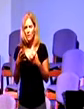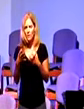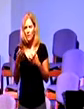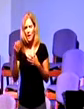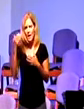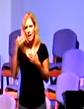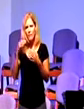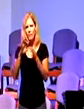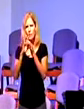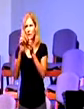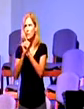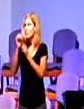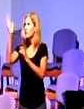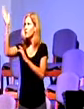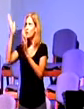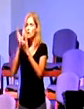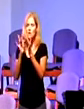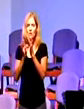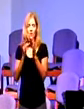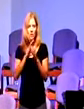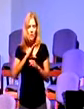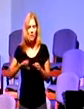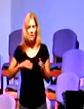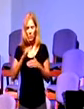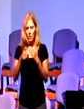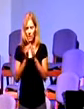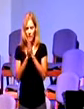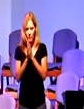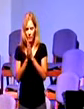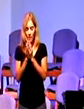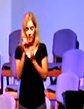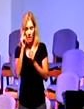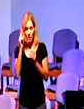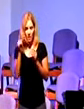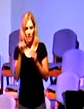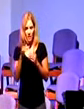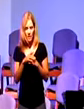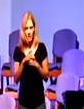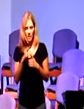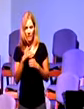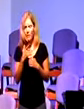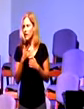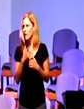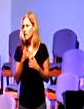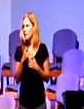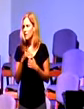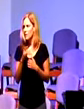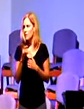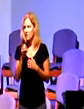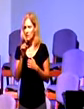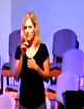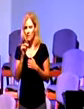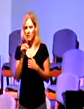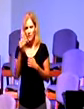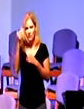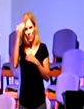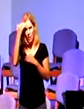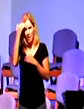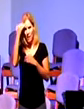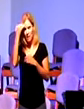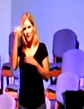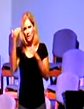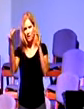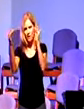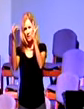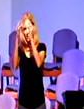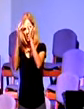loving relationship with him. And through all of this praying, suddenly, I felt Sonia's sweaty little forehead on mine, and